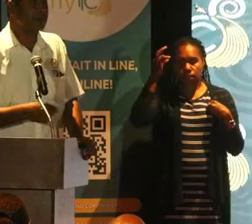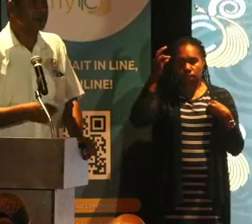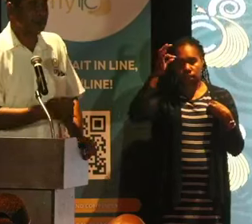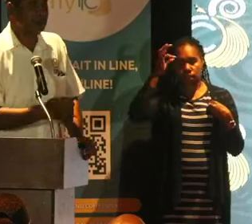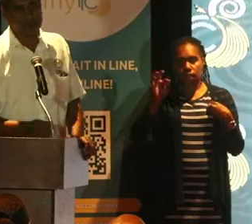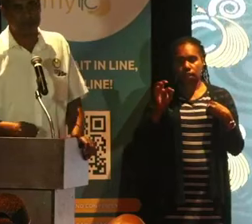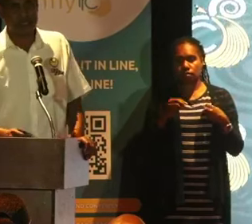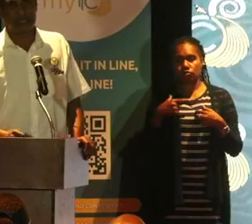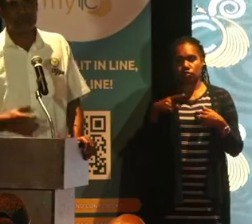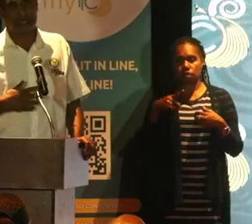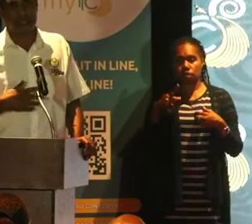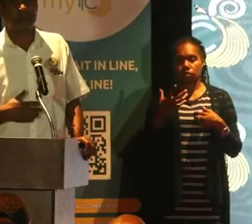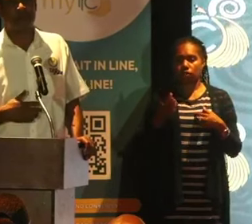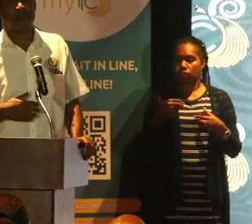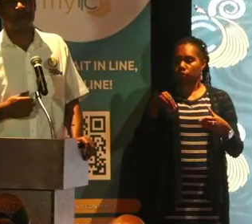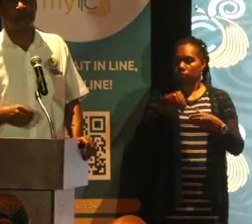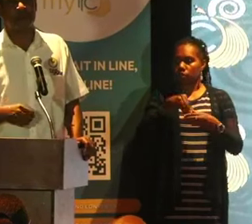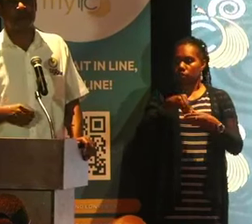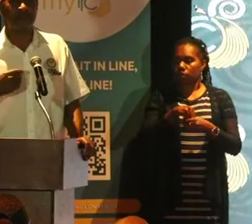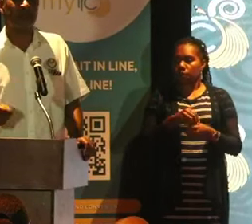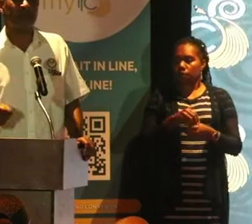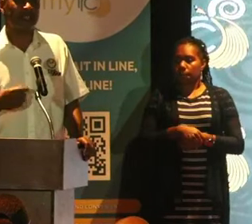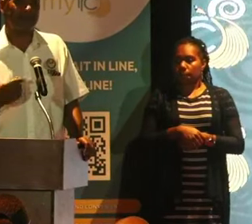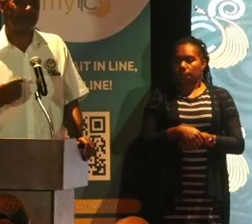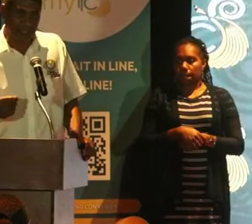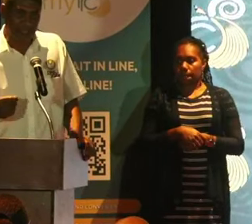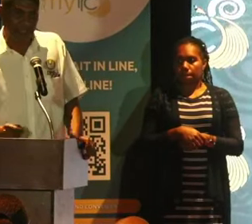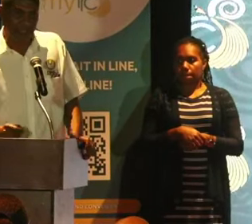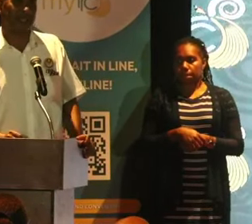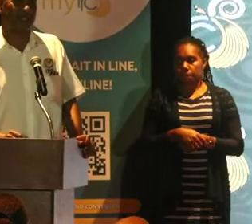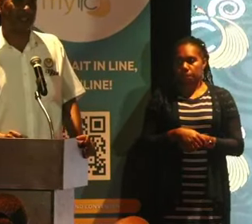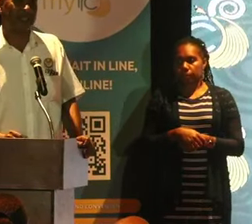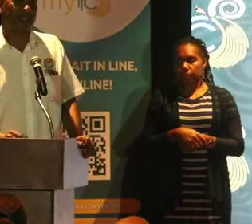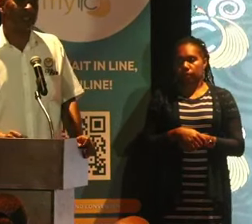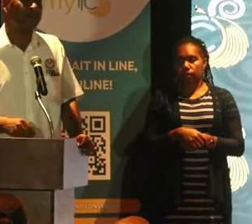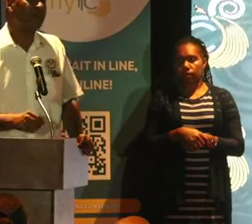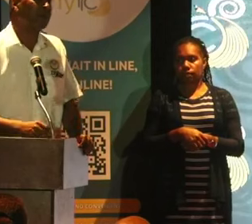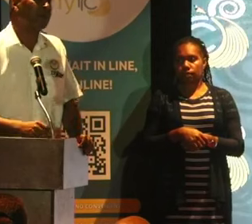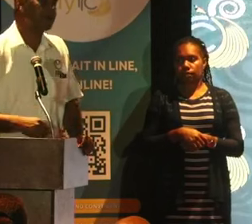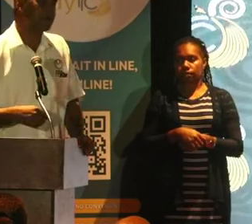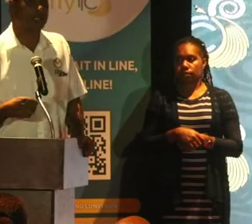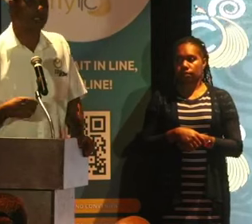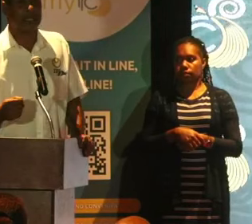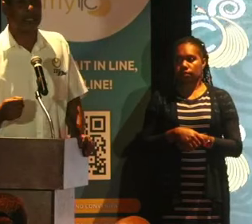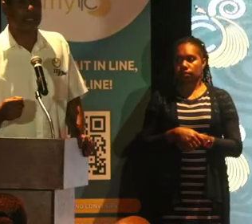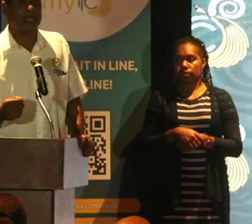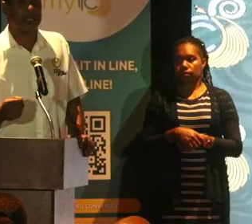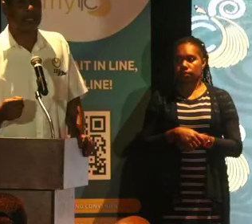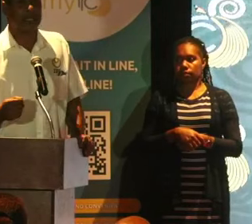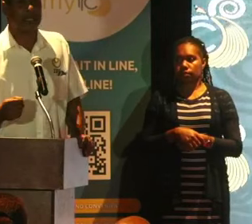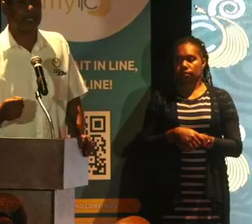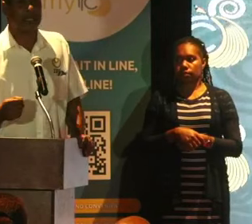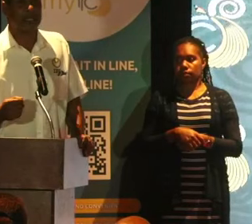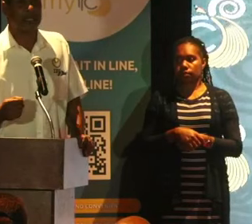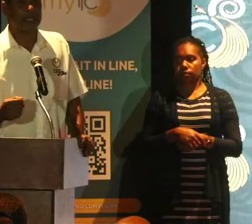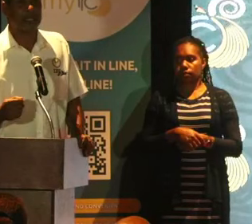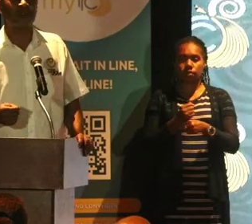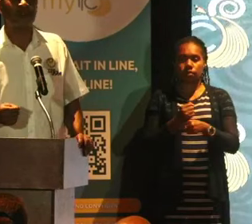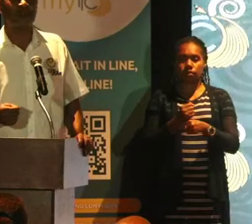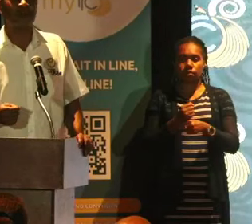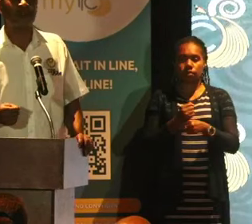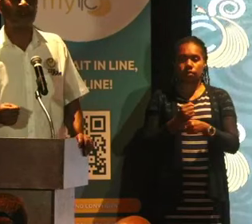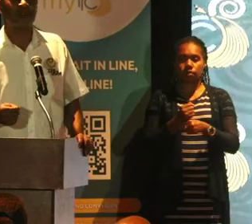I am going to go for a business name, then I must be prepared to renew it every year. If I am going to go as a company, then I must be prepared to